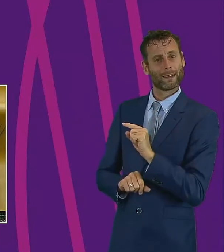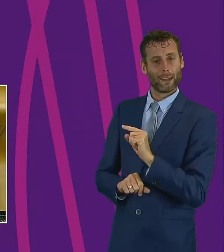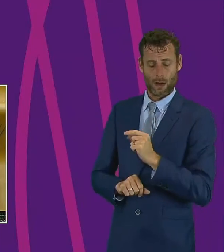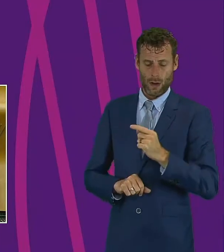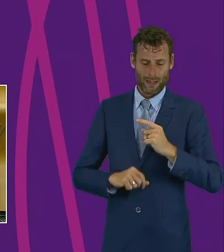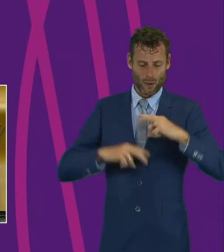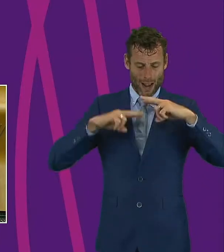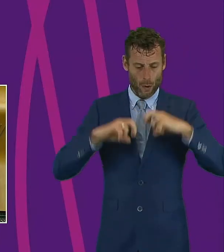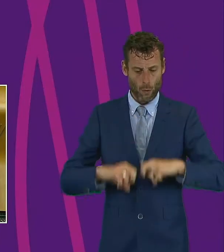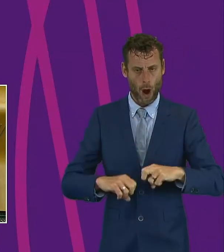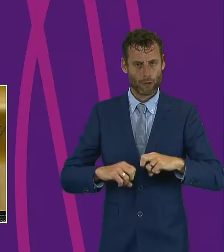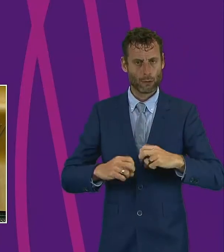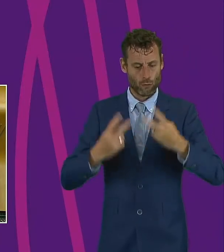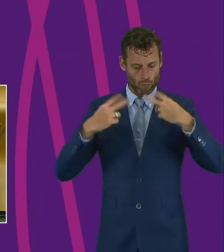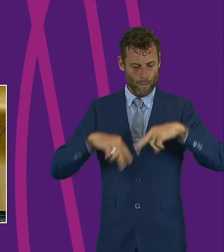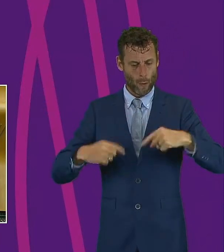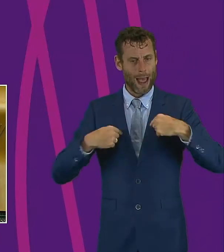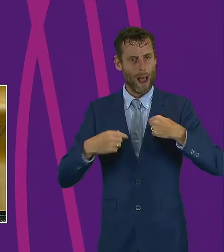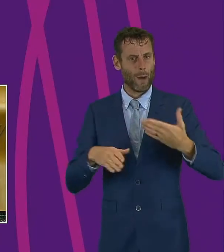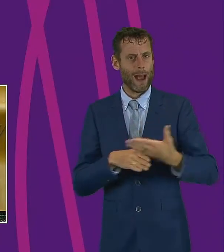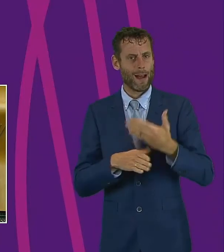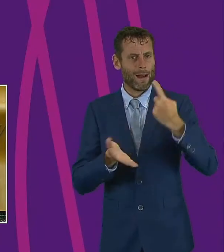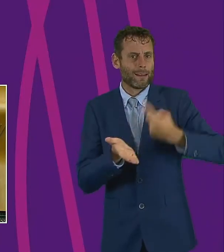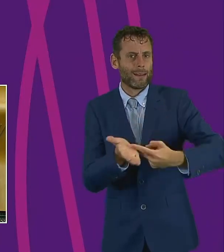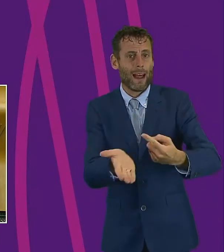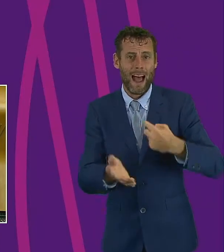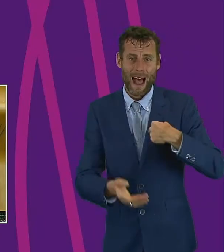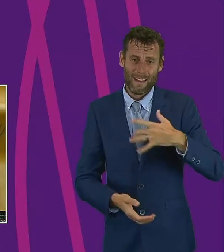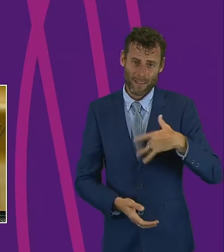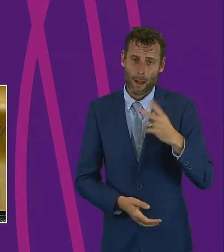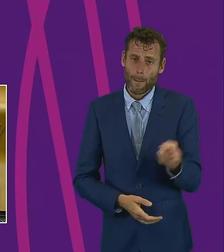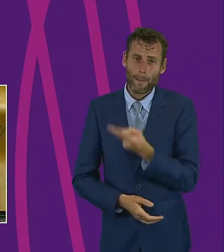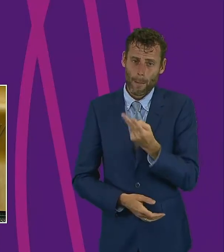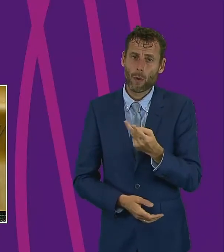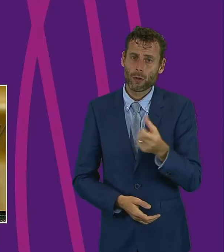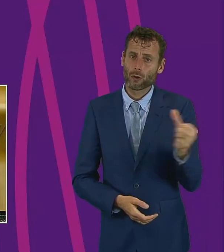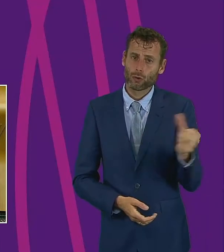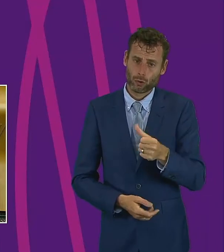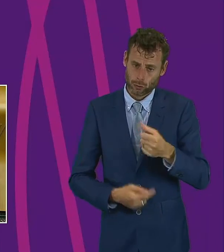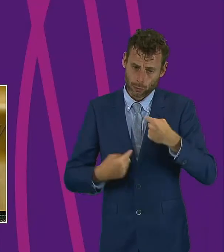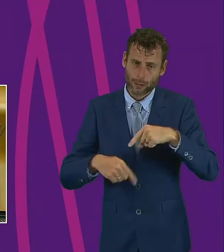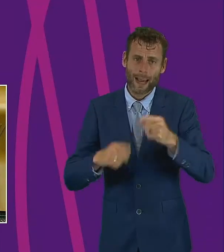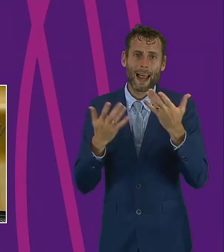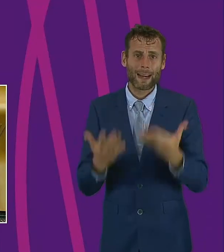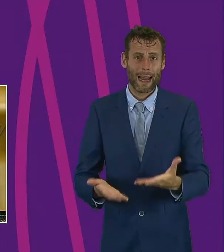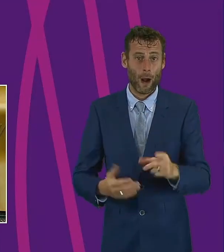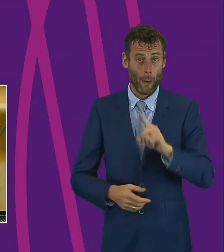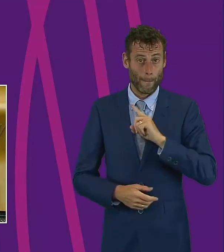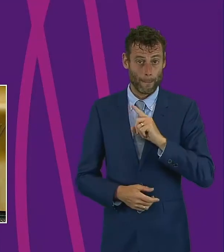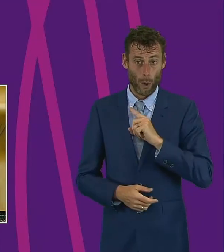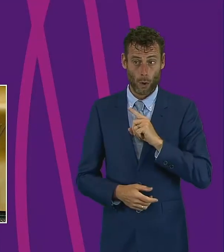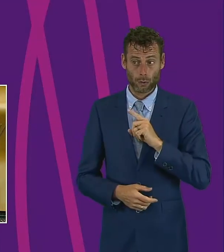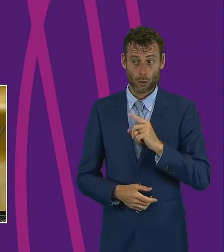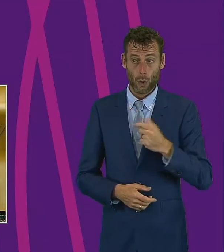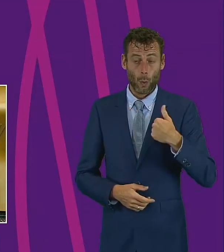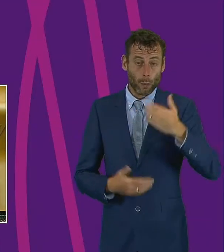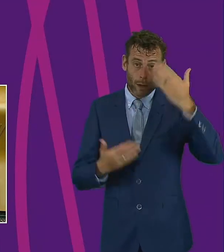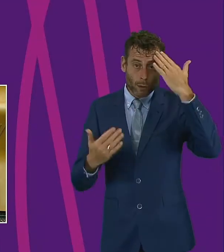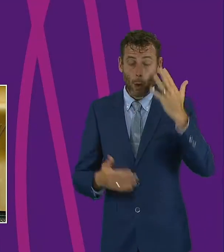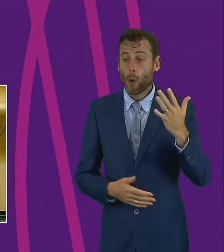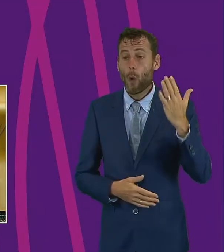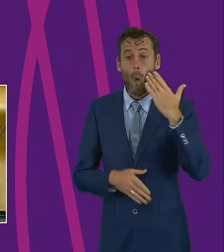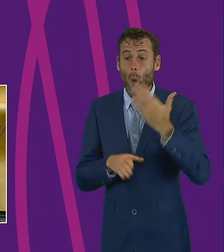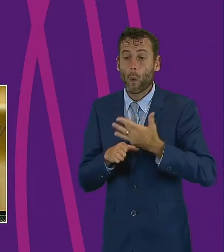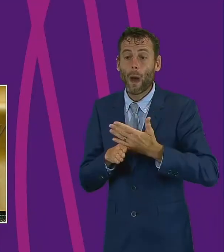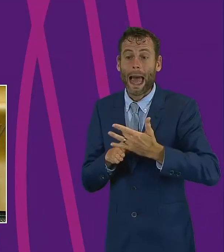actions. And I think both should happen now, because it is precisely because we don't know how far we are into this pandemic and we don't know when or if it